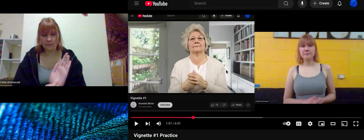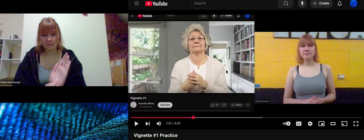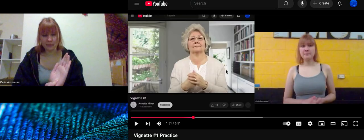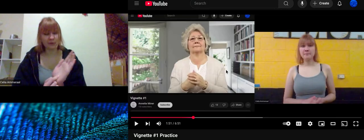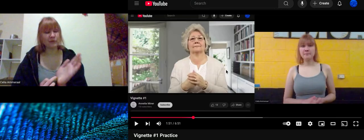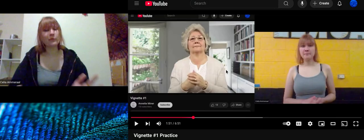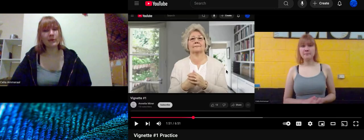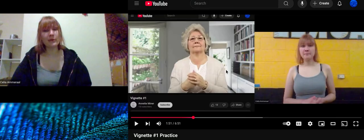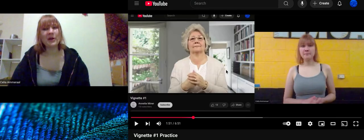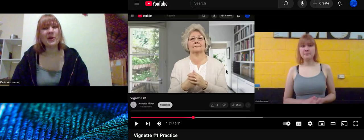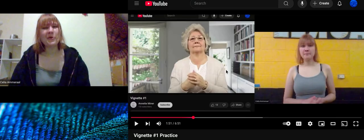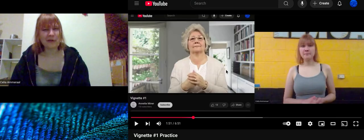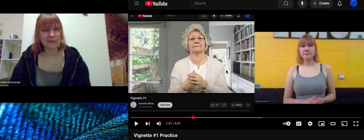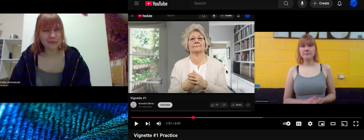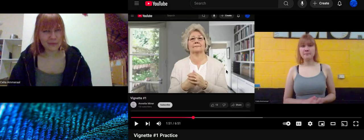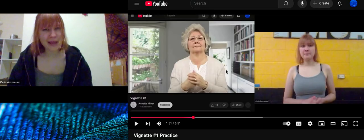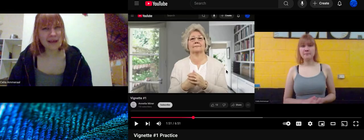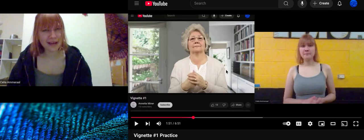but